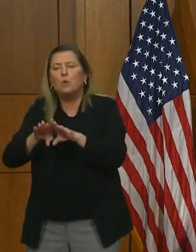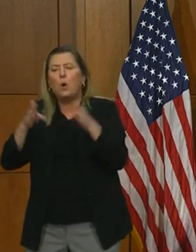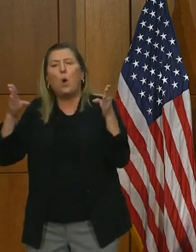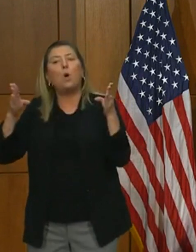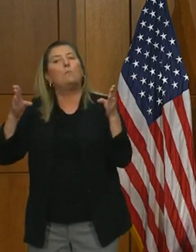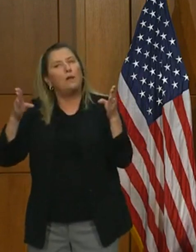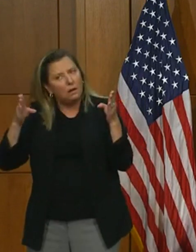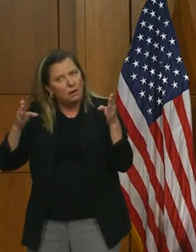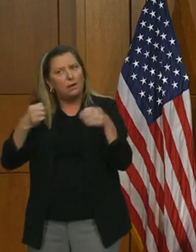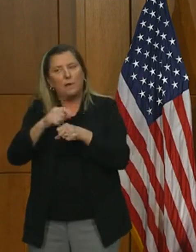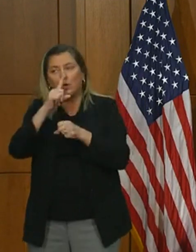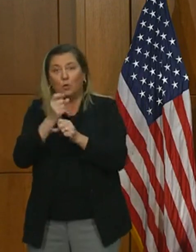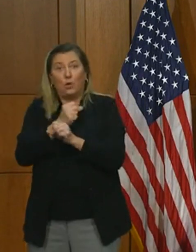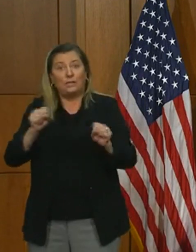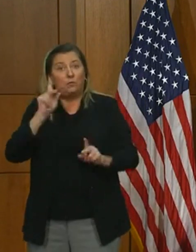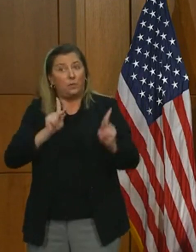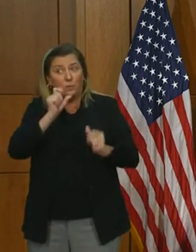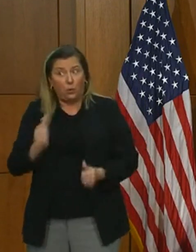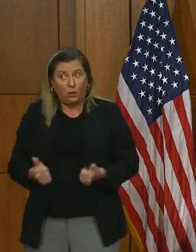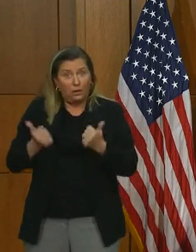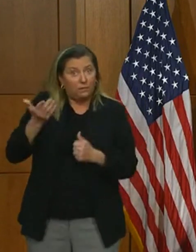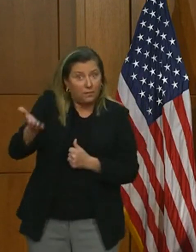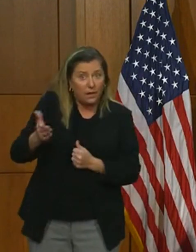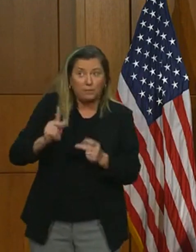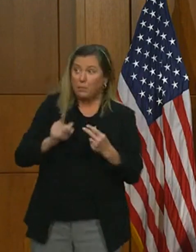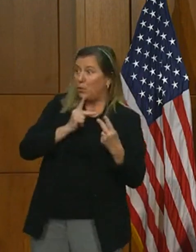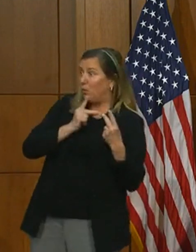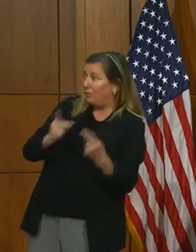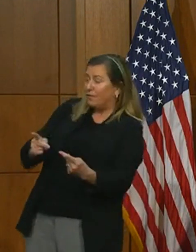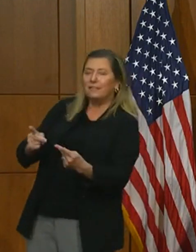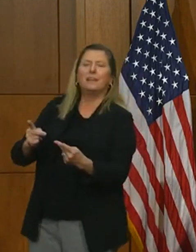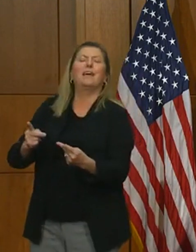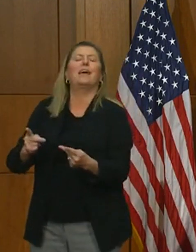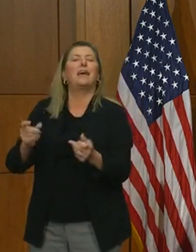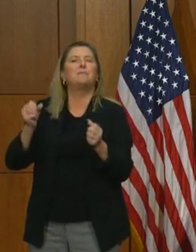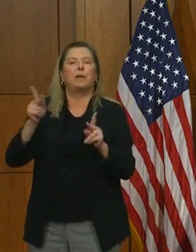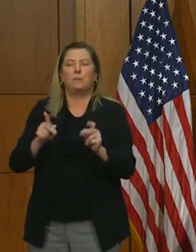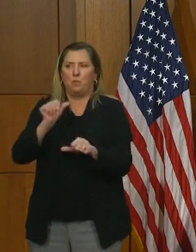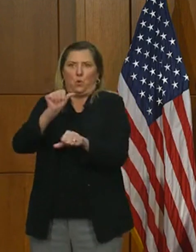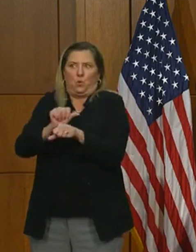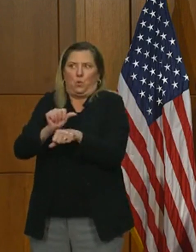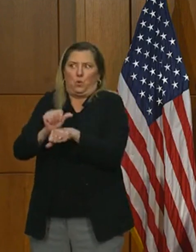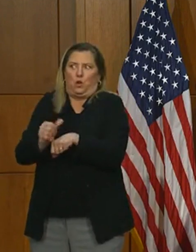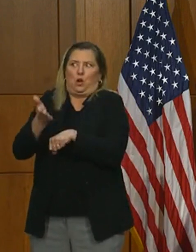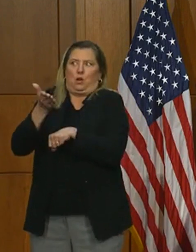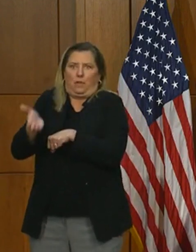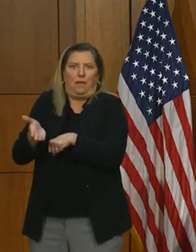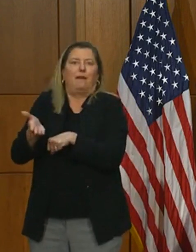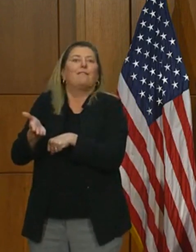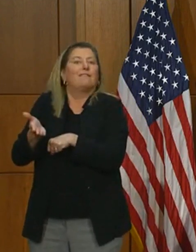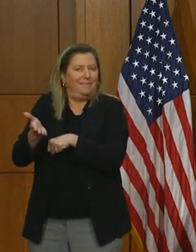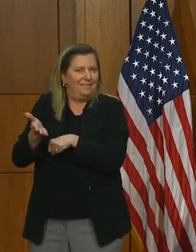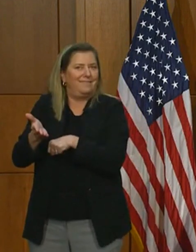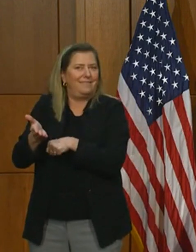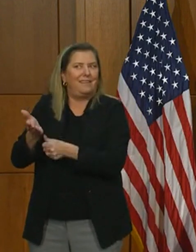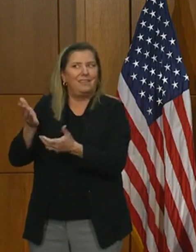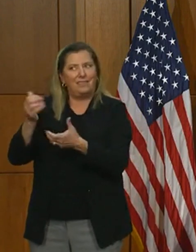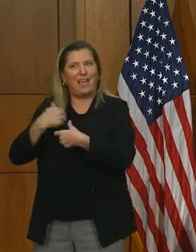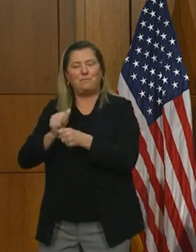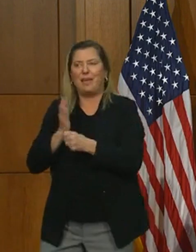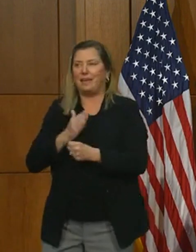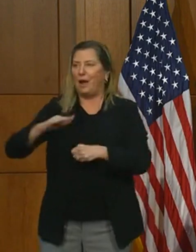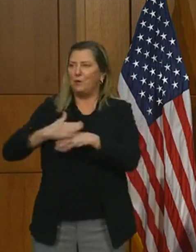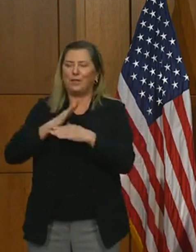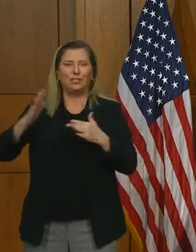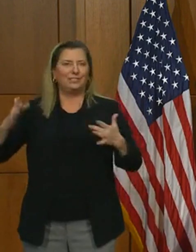that's safe for our residents, visitors, and thousands of frontline staff who bring our beaches to